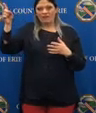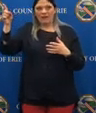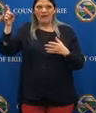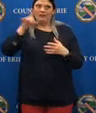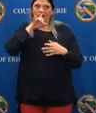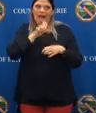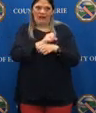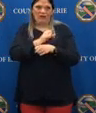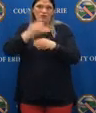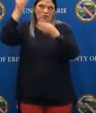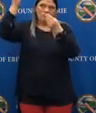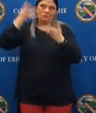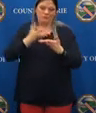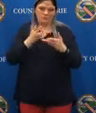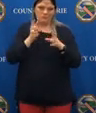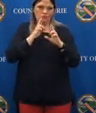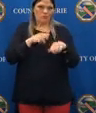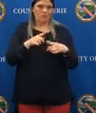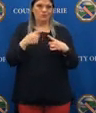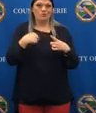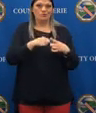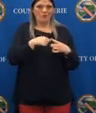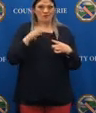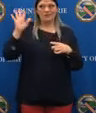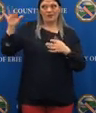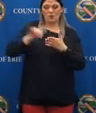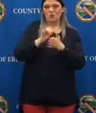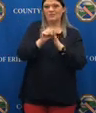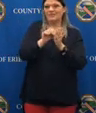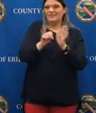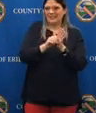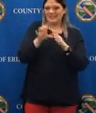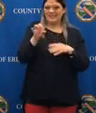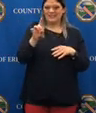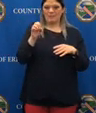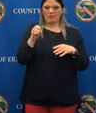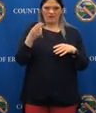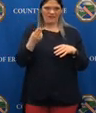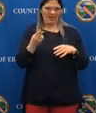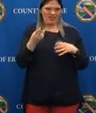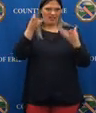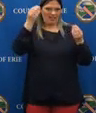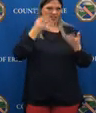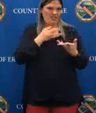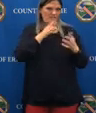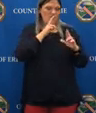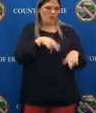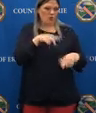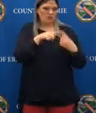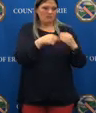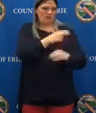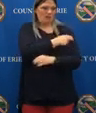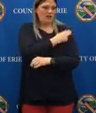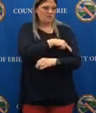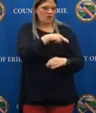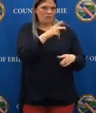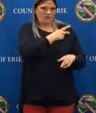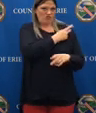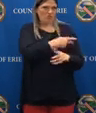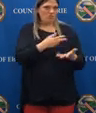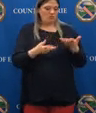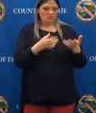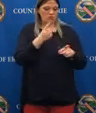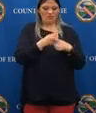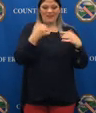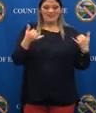reports to us. New York State Department of Health provides the reports to us on hospitalizations. So at this point,